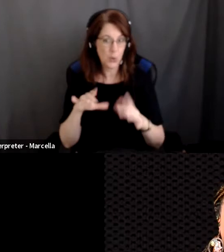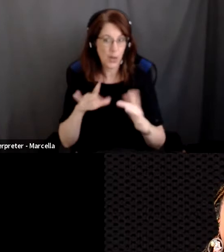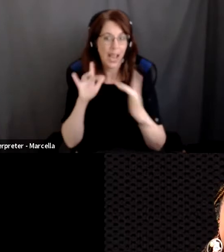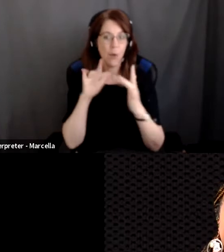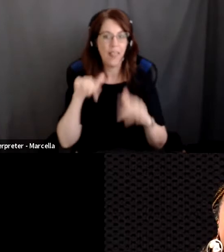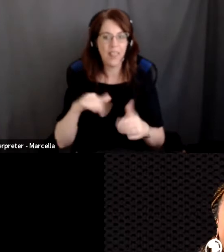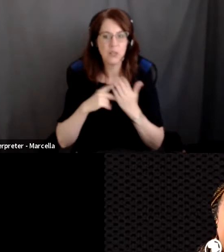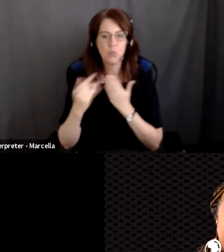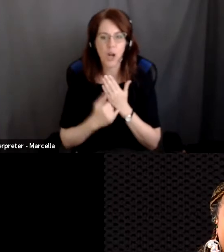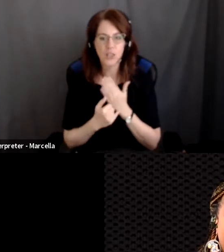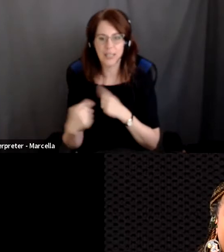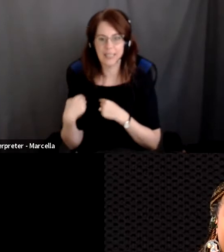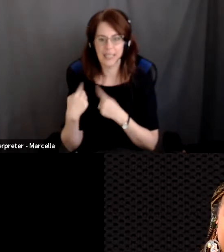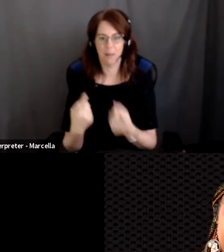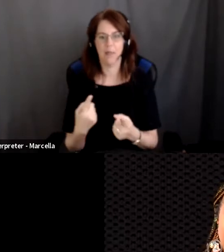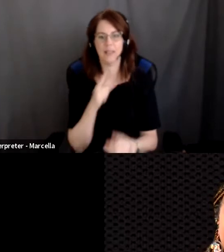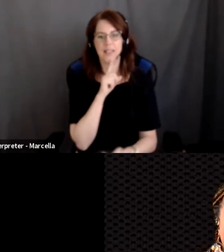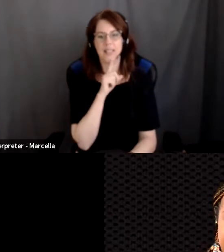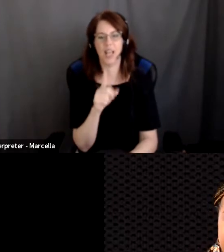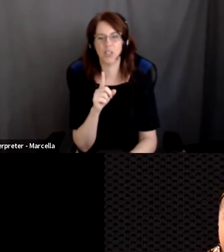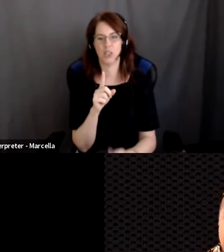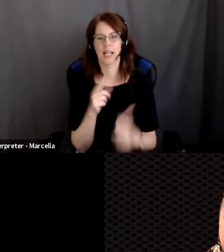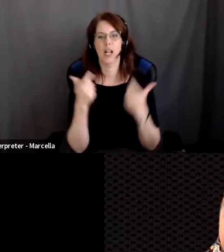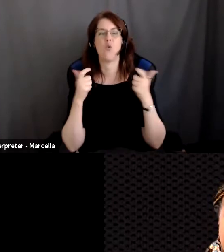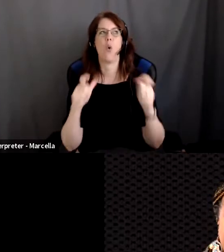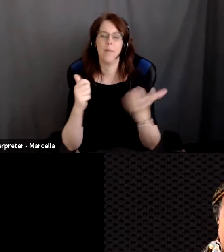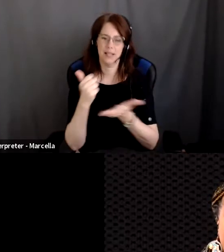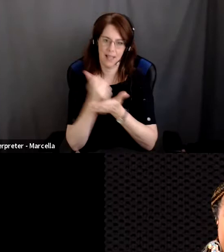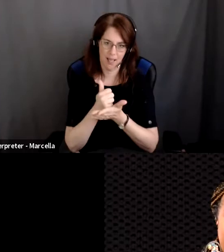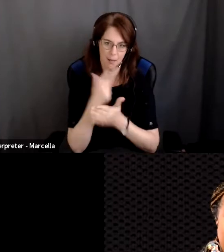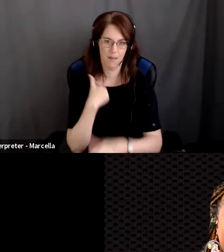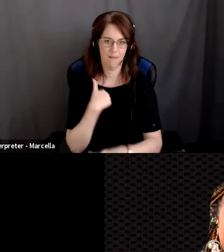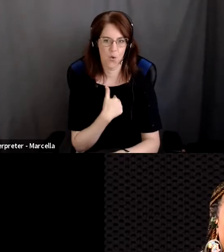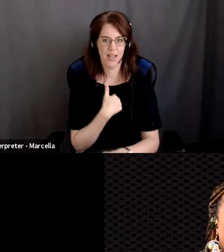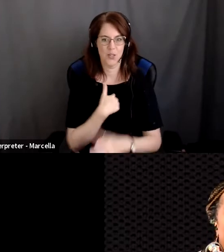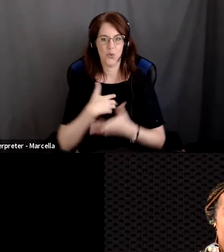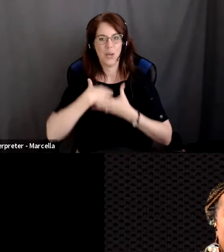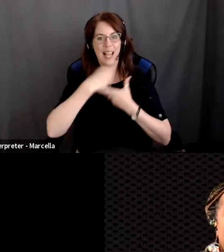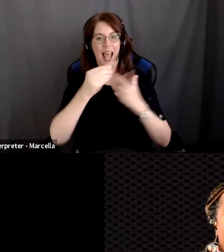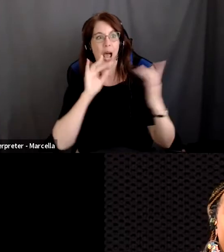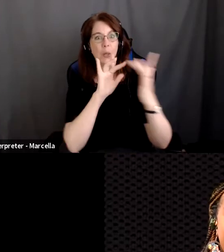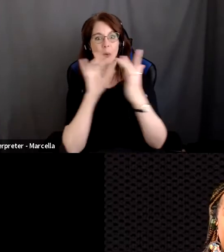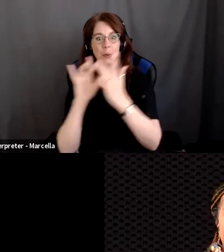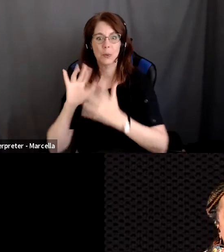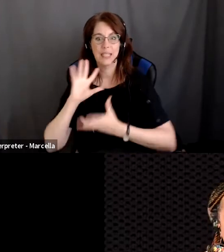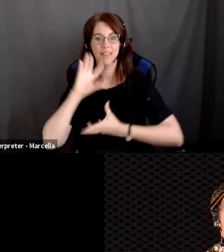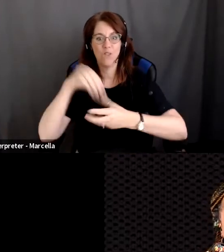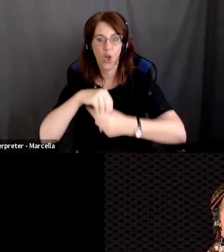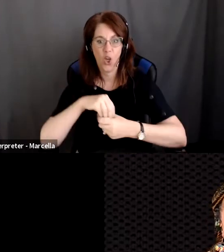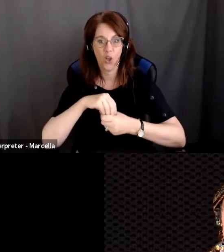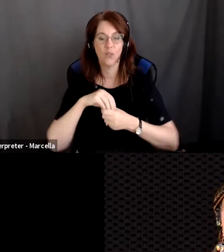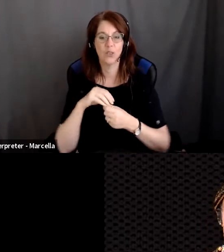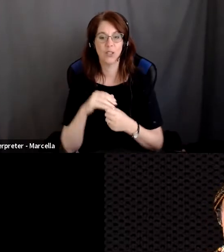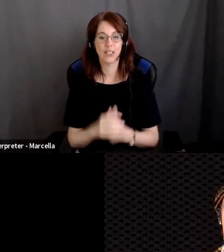project has been such an enormous help for us to get out and get involved. I will save